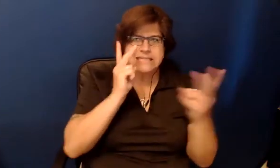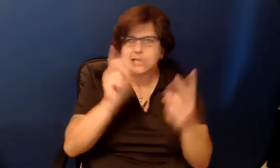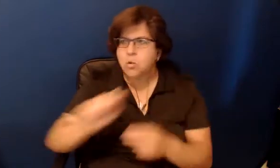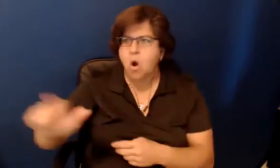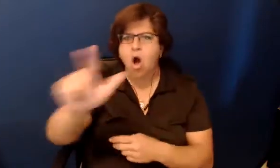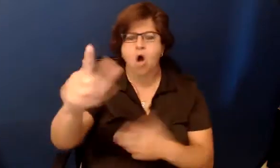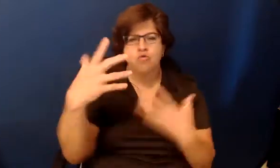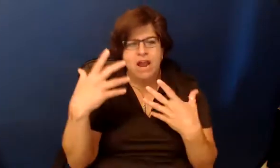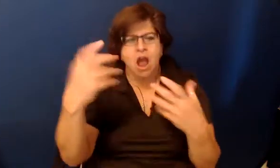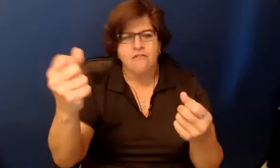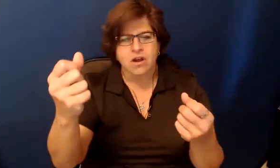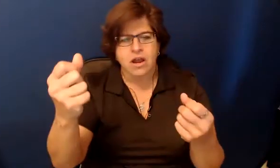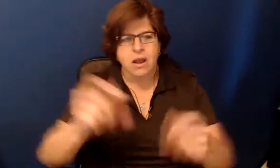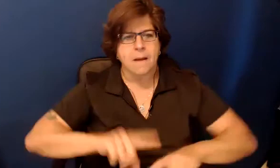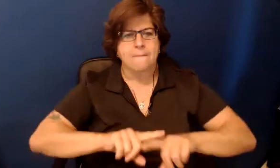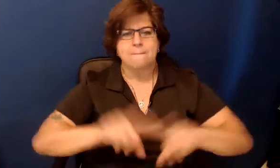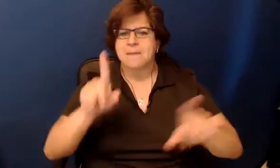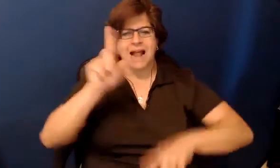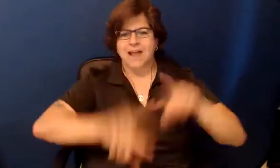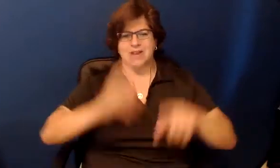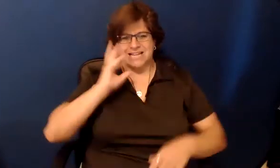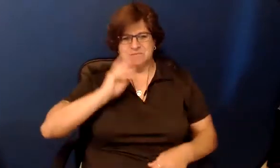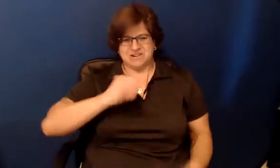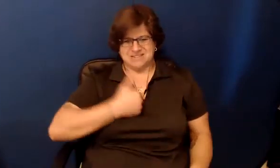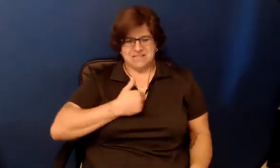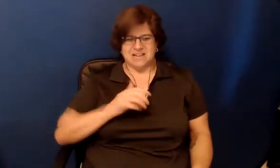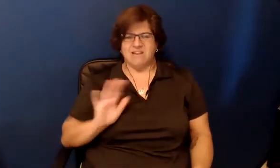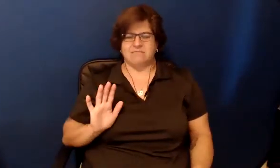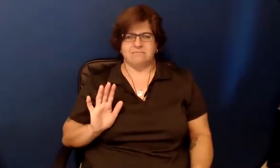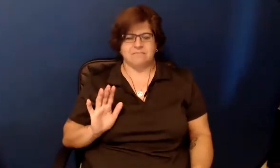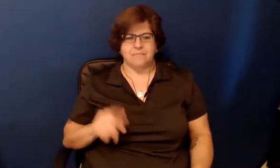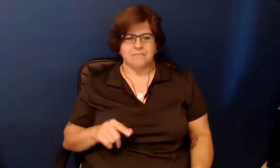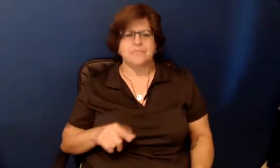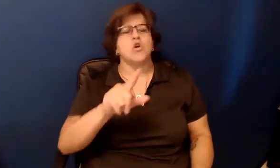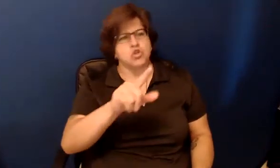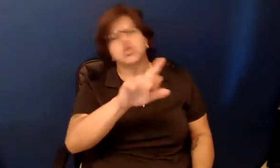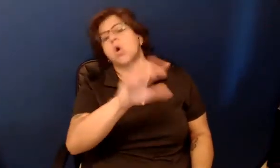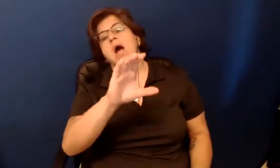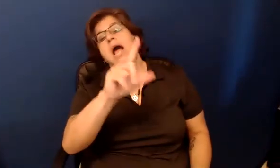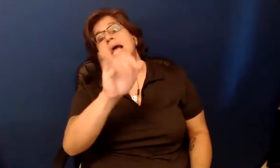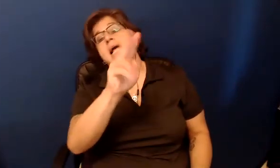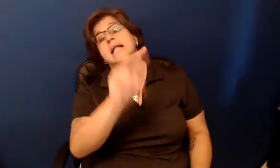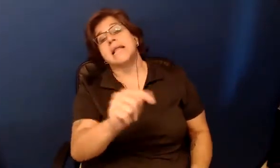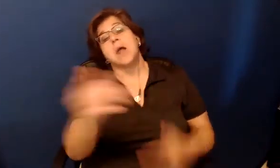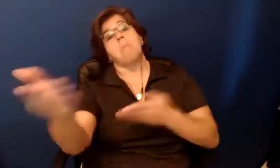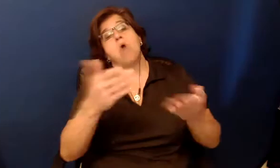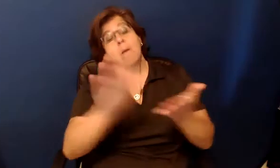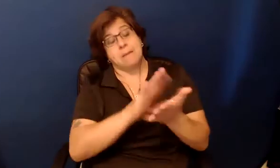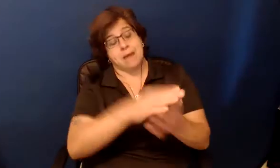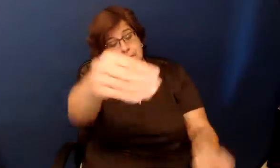this paper and we looked at it. And essentially, I went over, I had to answer all the questions on that page, you know. And one of them was